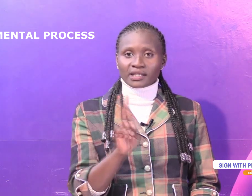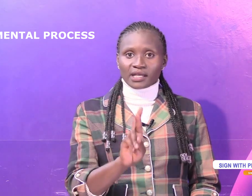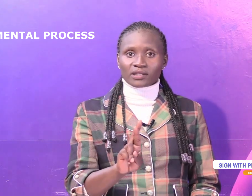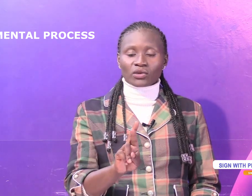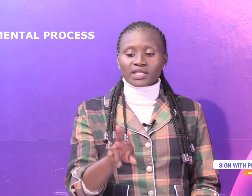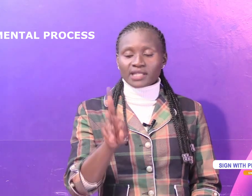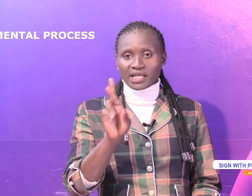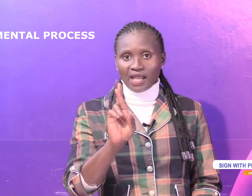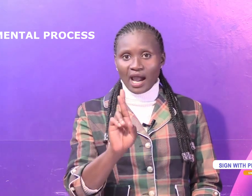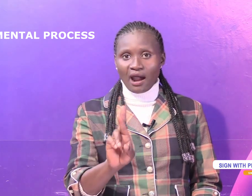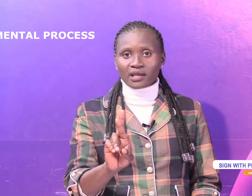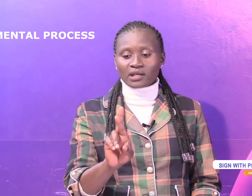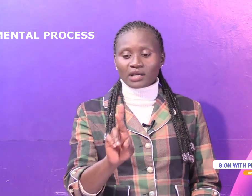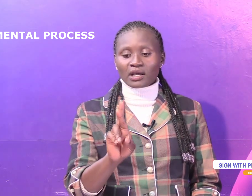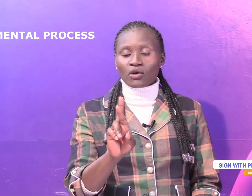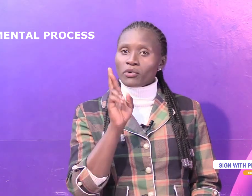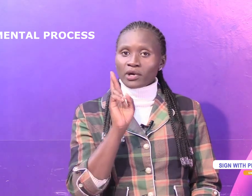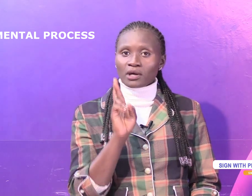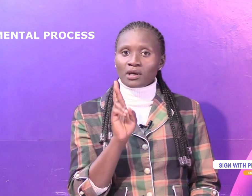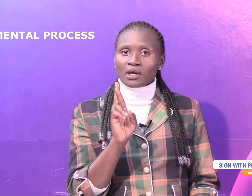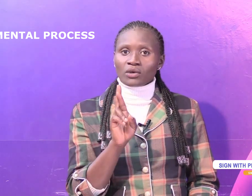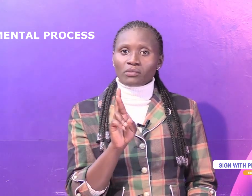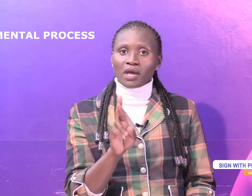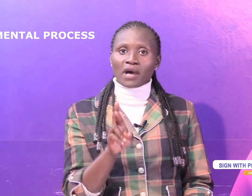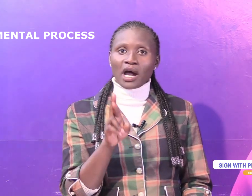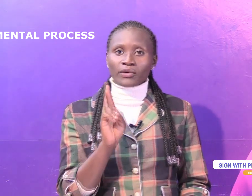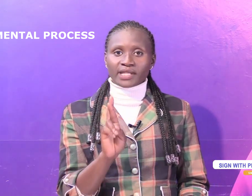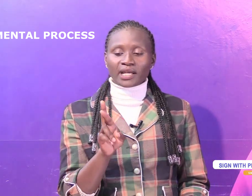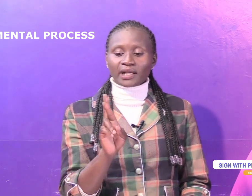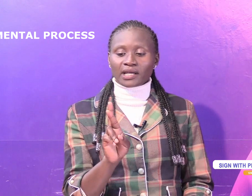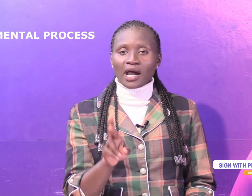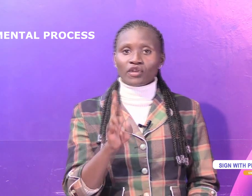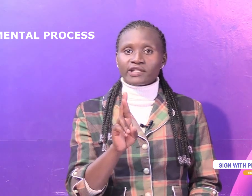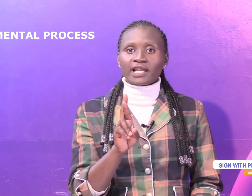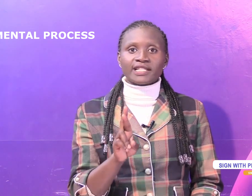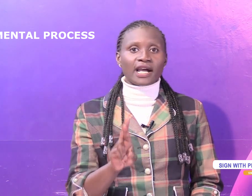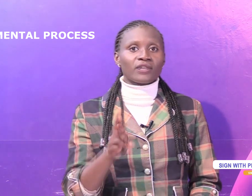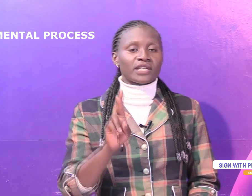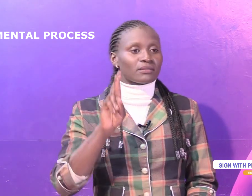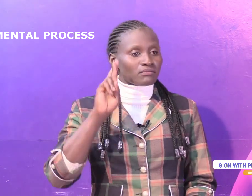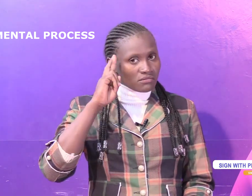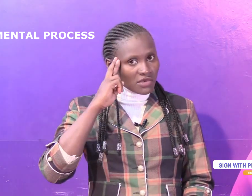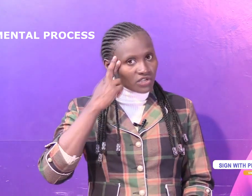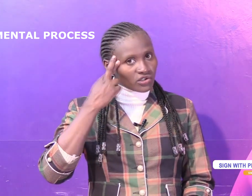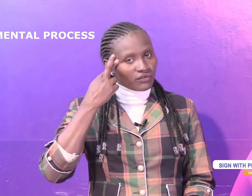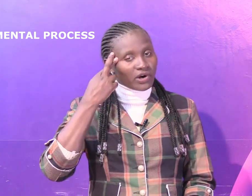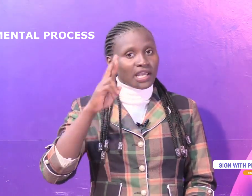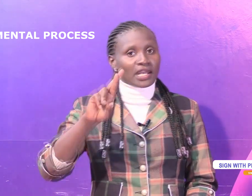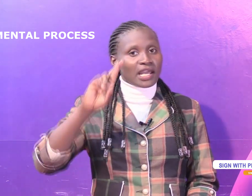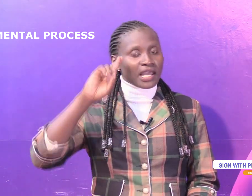this is letter R. I hope you remember how we sign the letter R. Using a letter R, you just make it on your forehead and you make